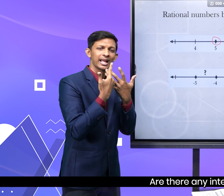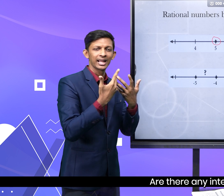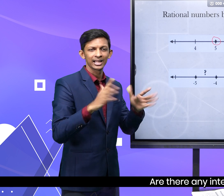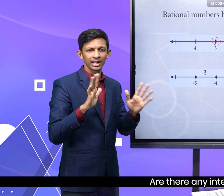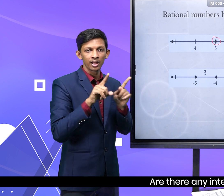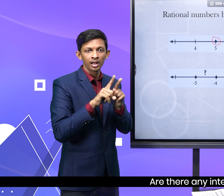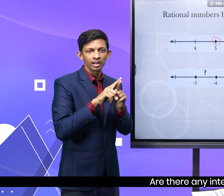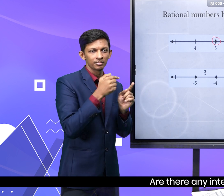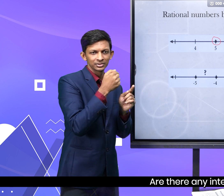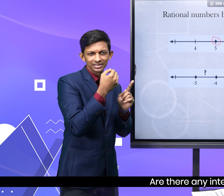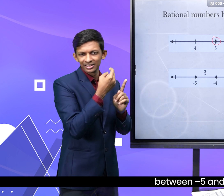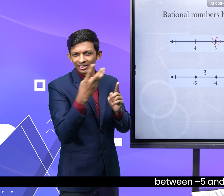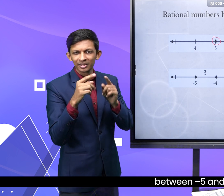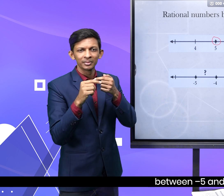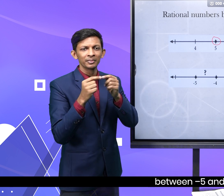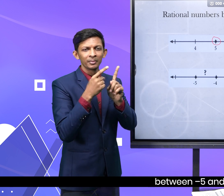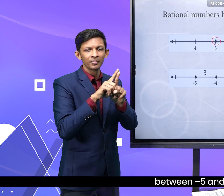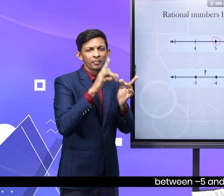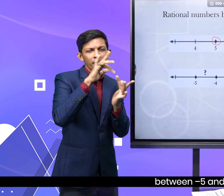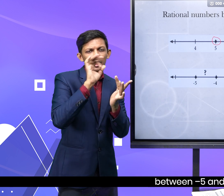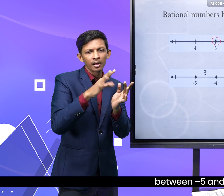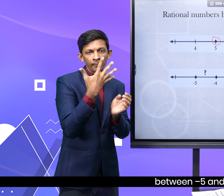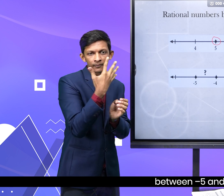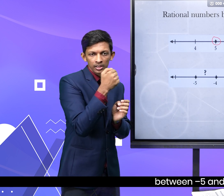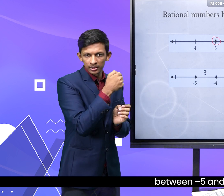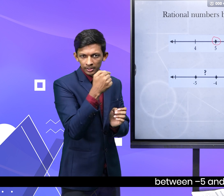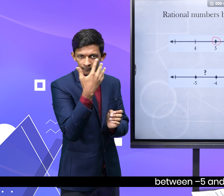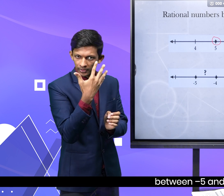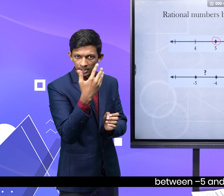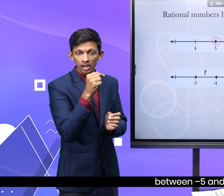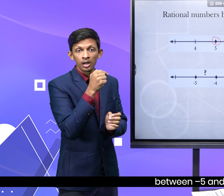Are there any integers between minus 5 and minus 4?